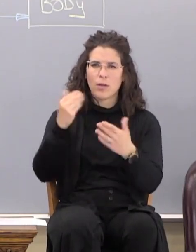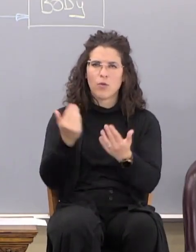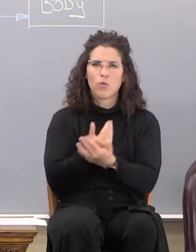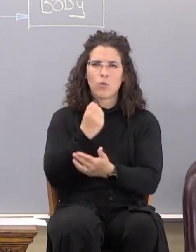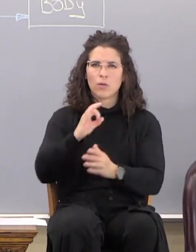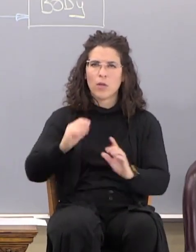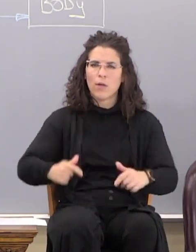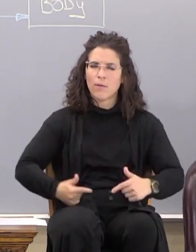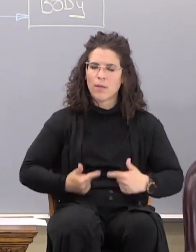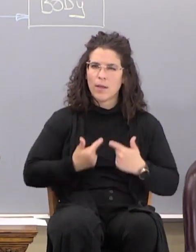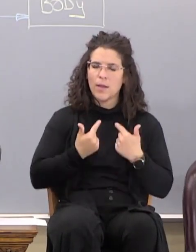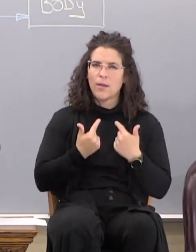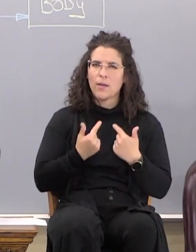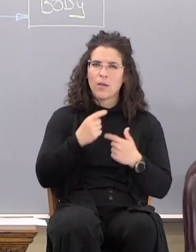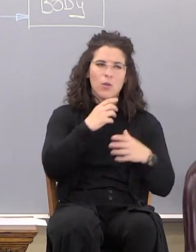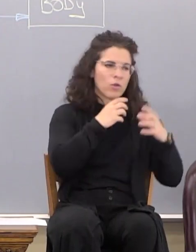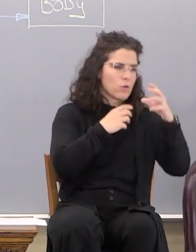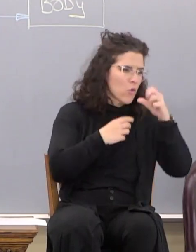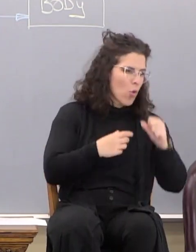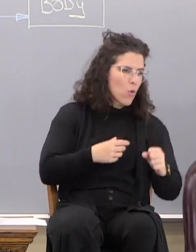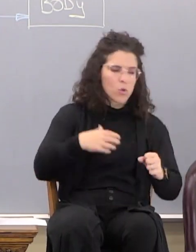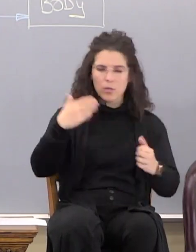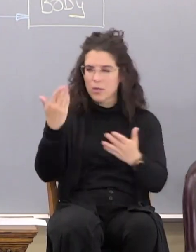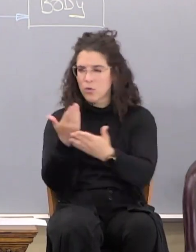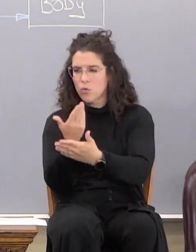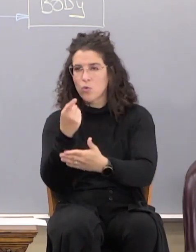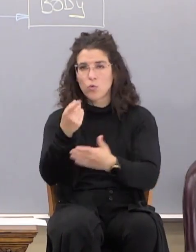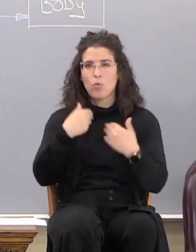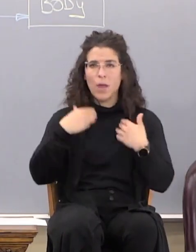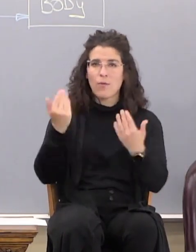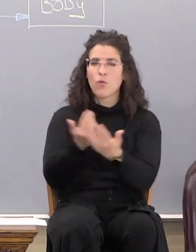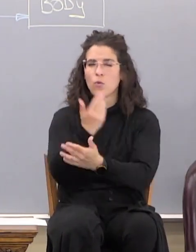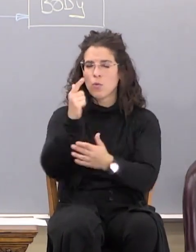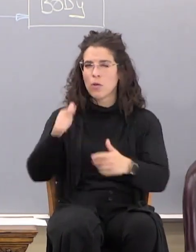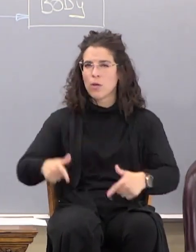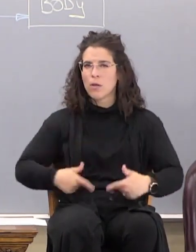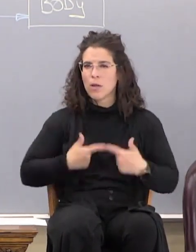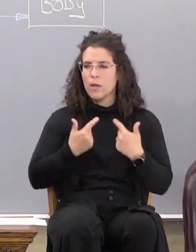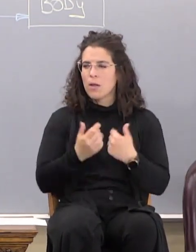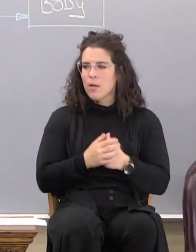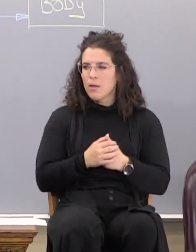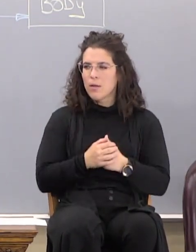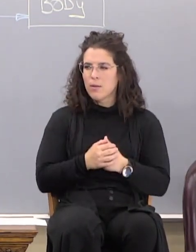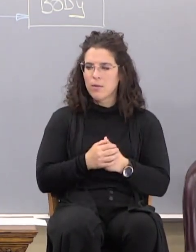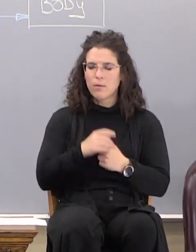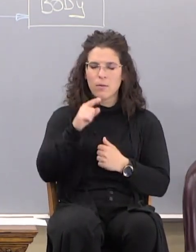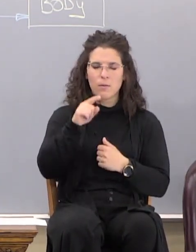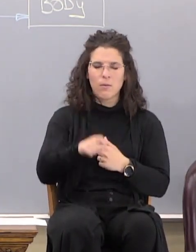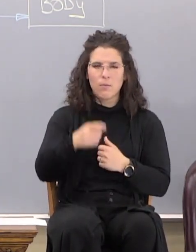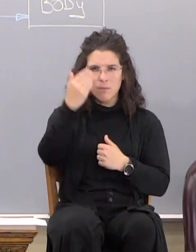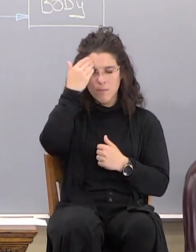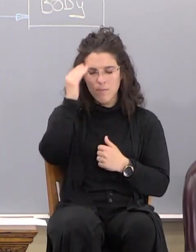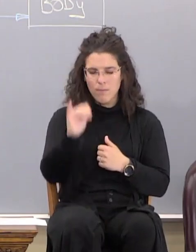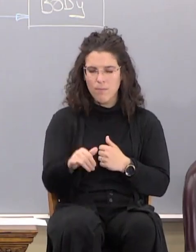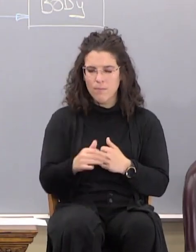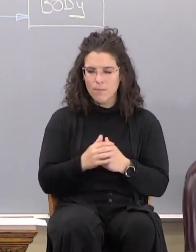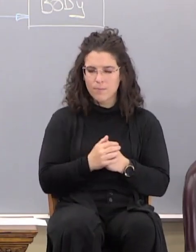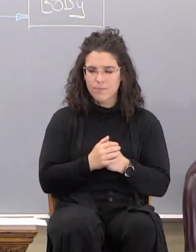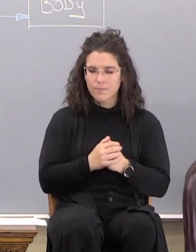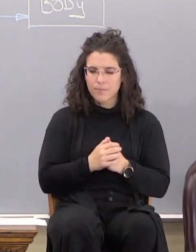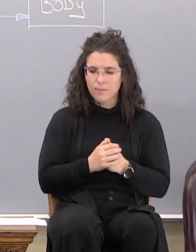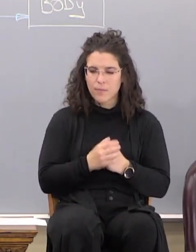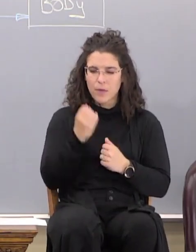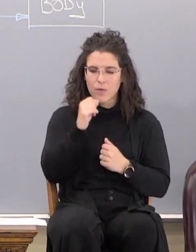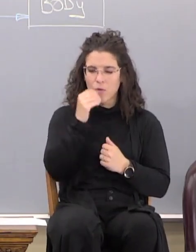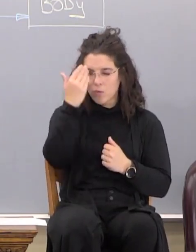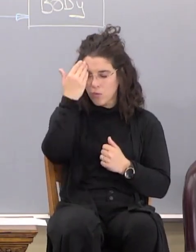of life. There's an oldness, there's a newness. You have a new life. Now, you need to know that. If